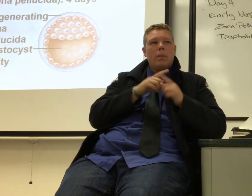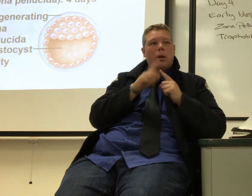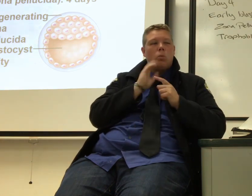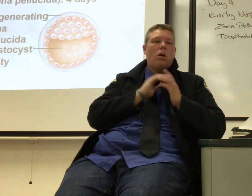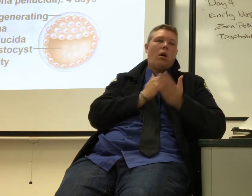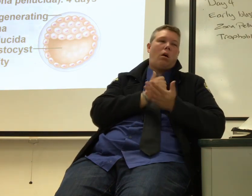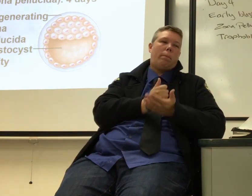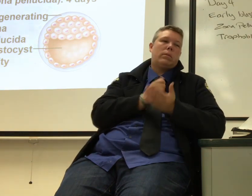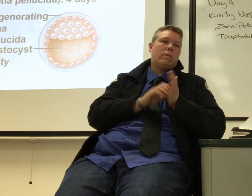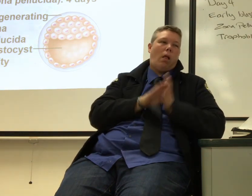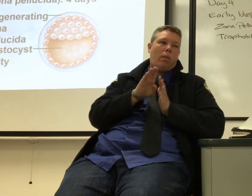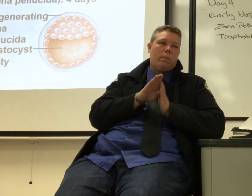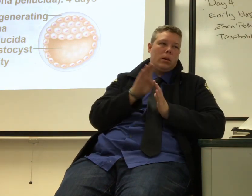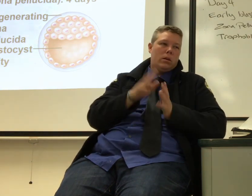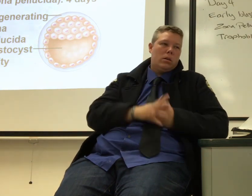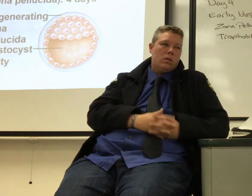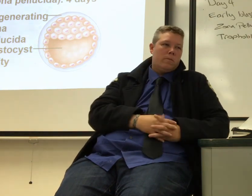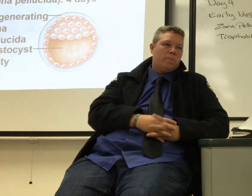development. Okay.